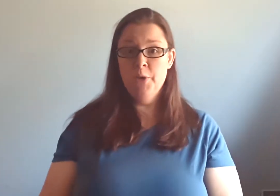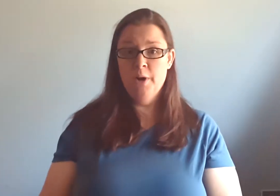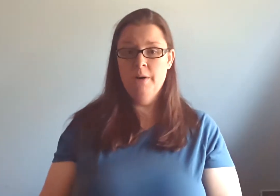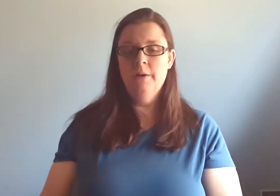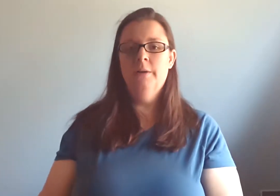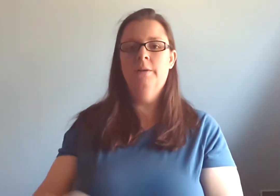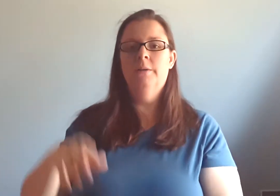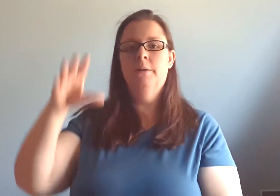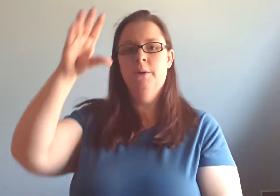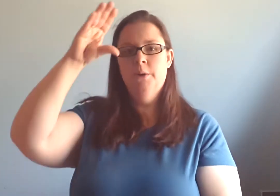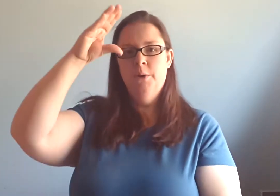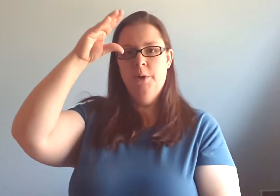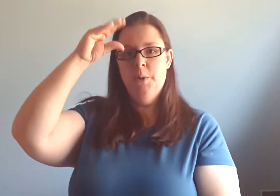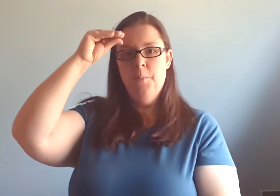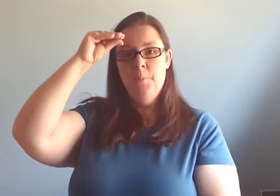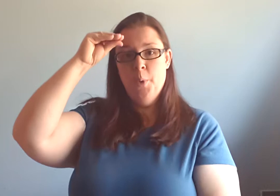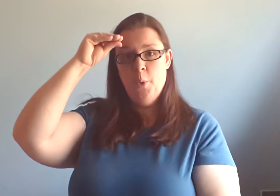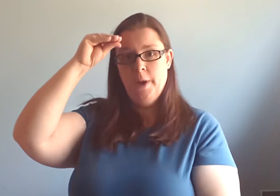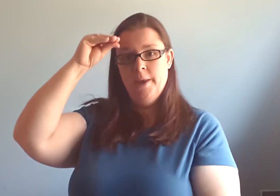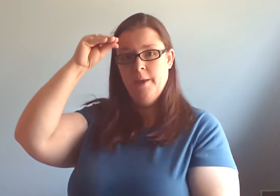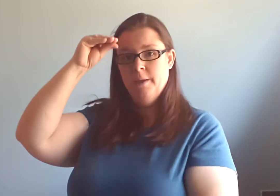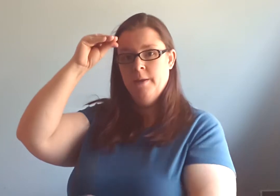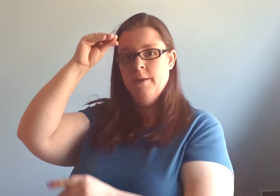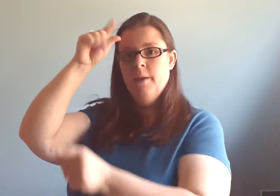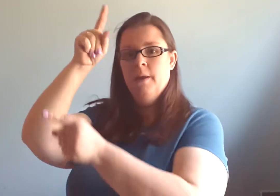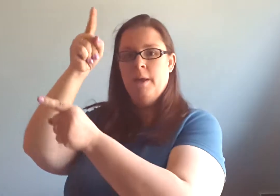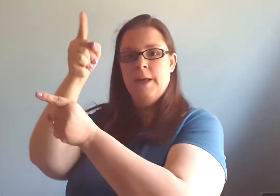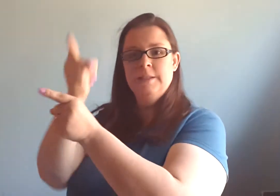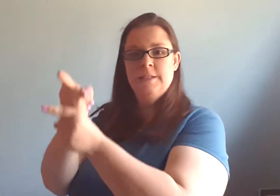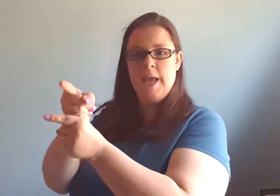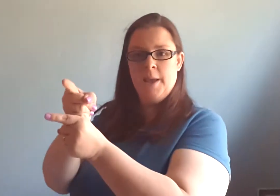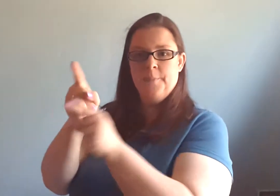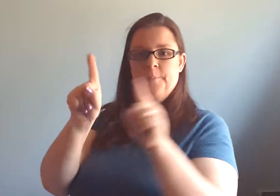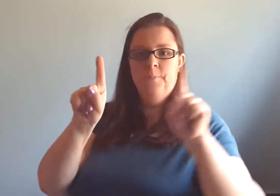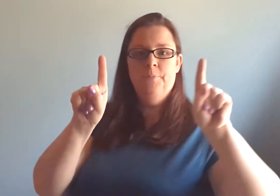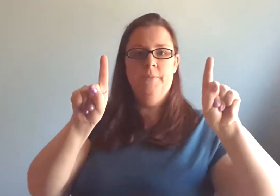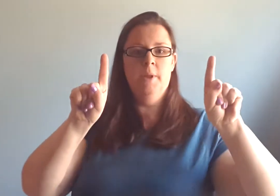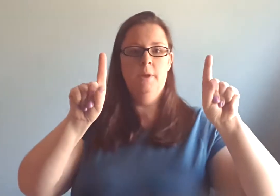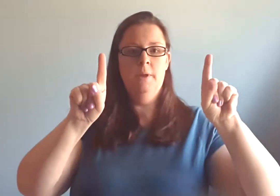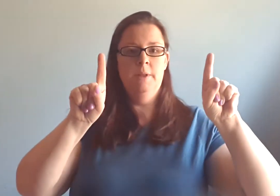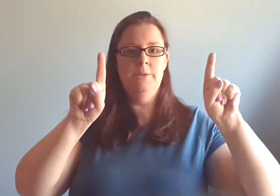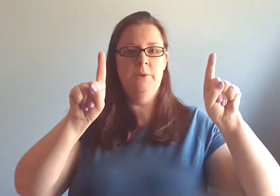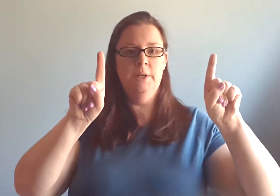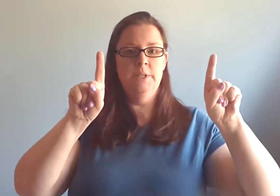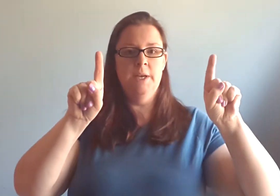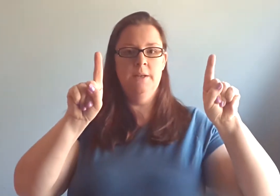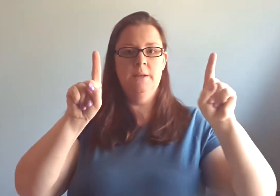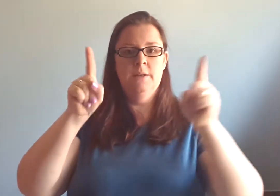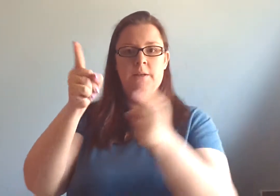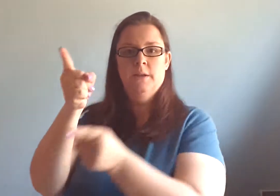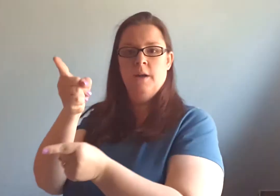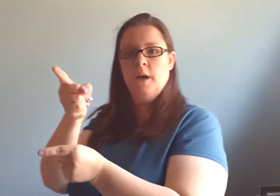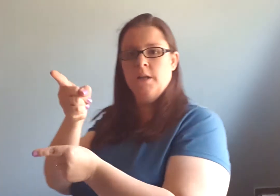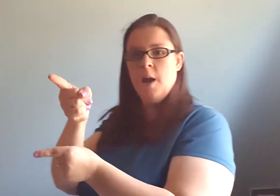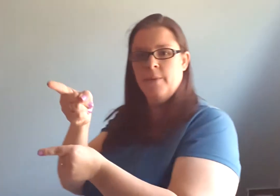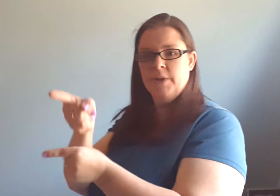Brother, you can do boy and same. These fingers in on top of each